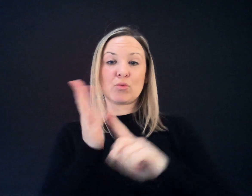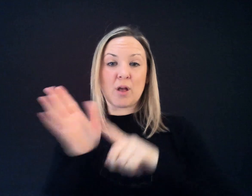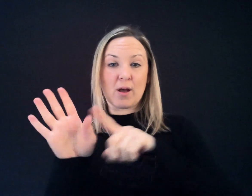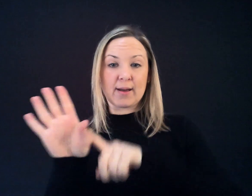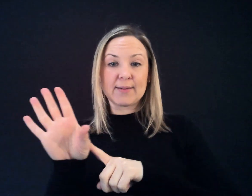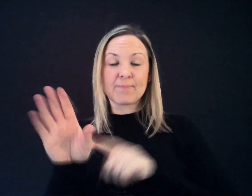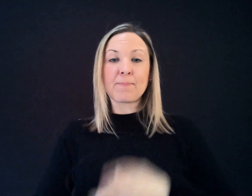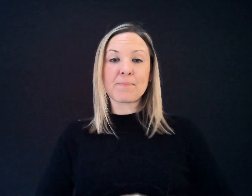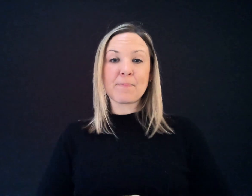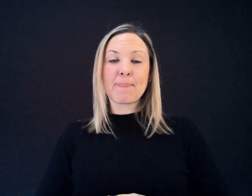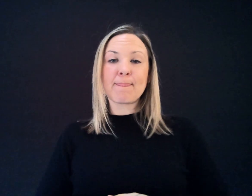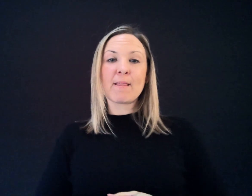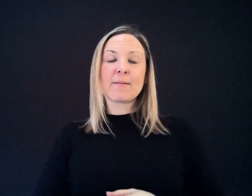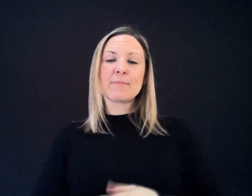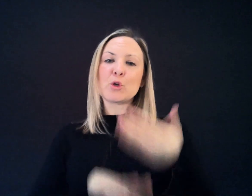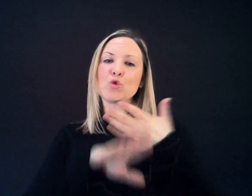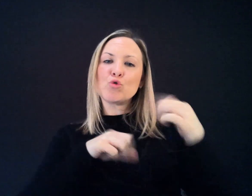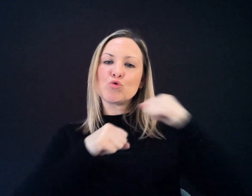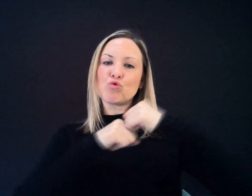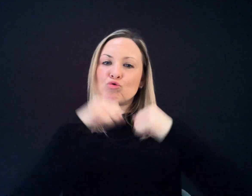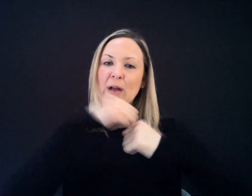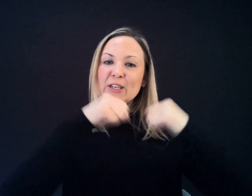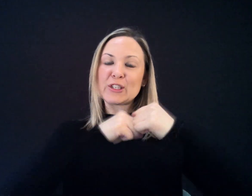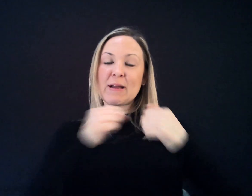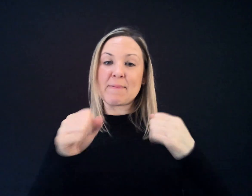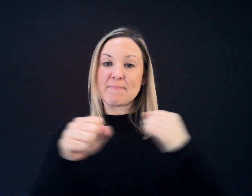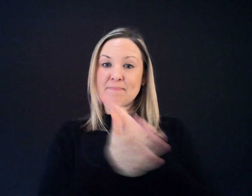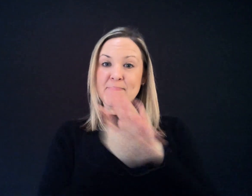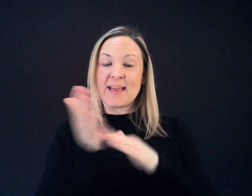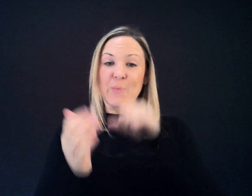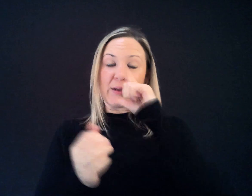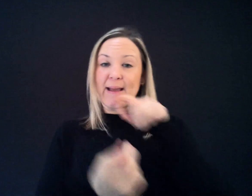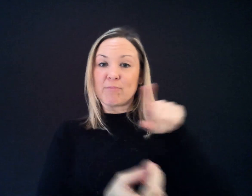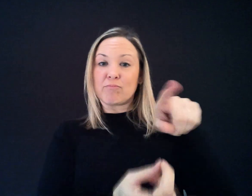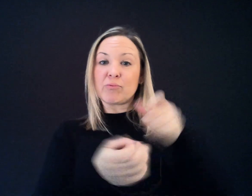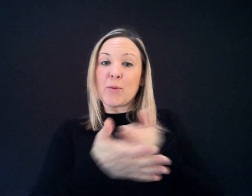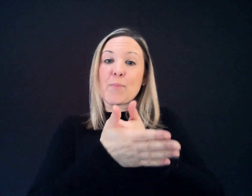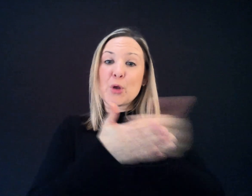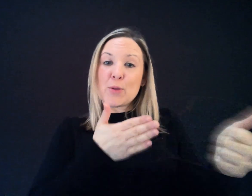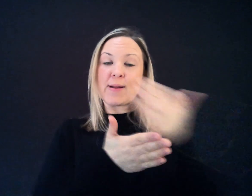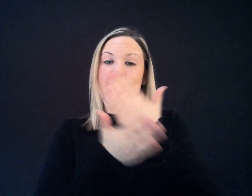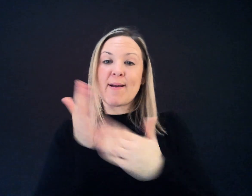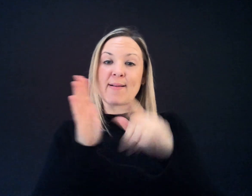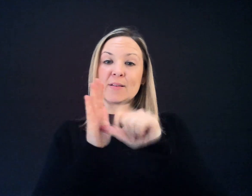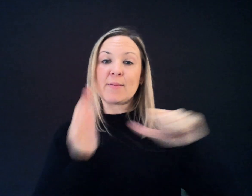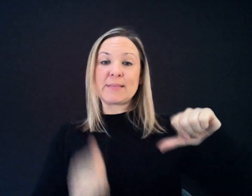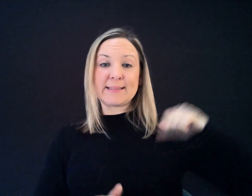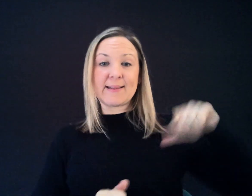A restructure has allowed us to employ permanent part-time staff and recruit some new workers.